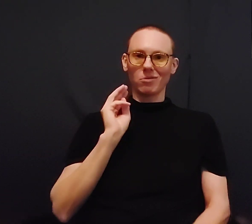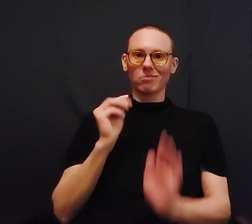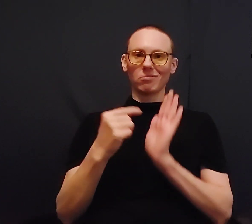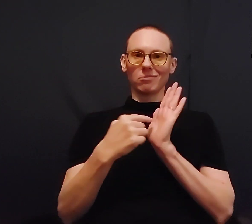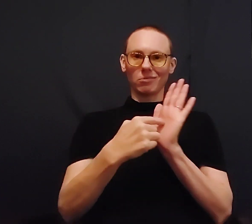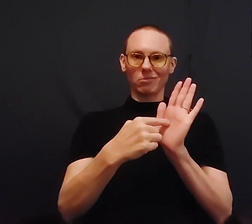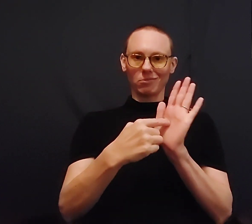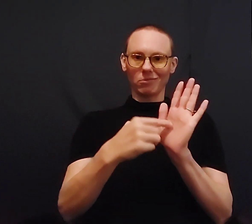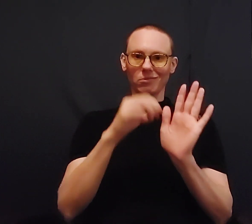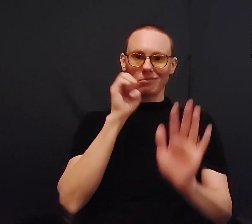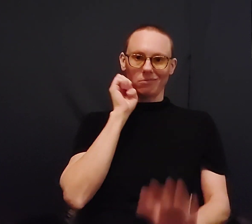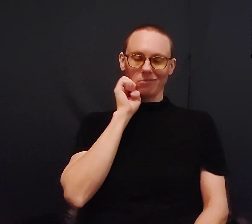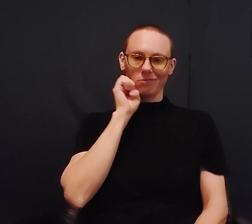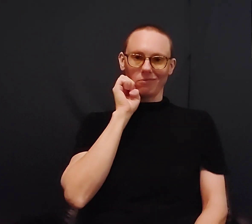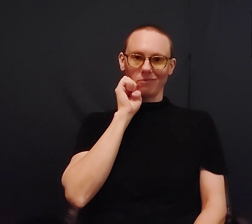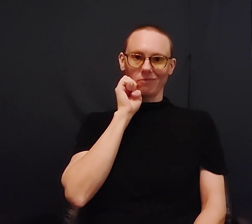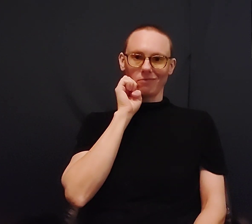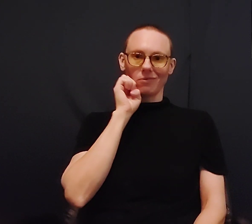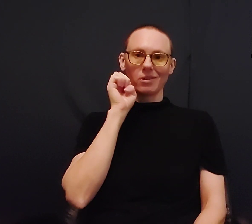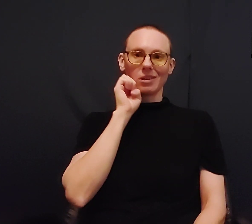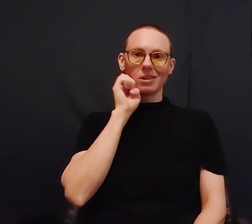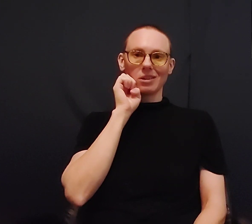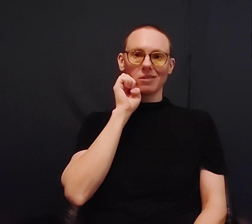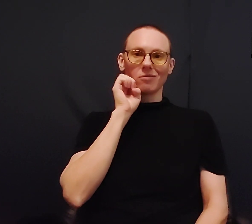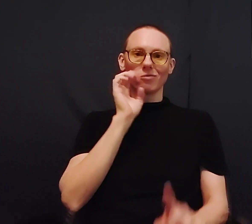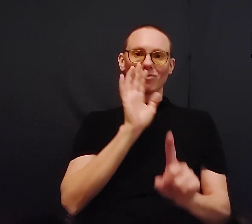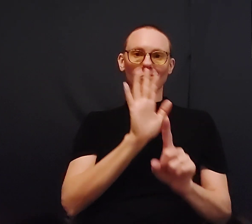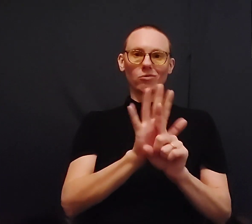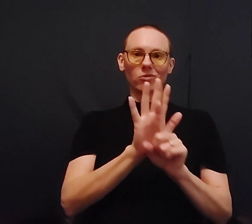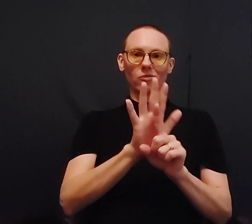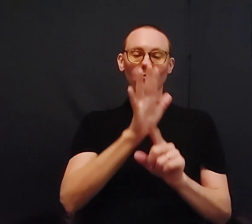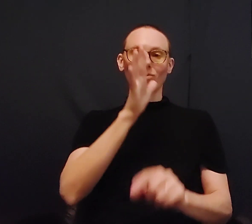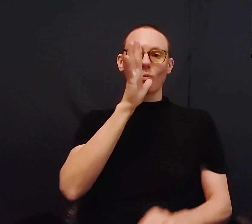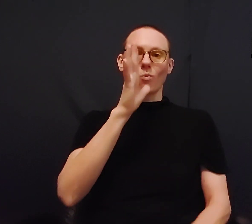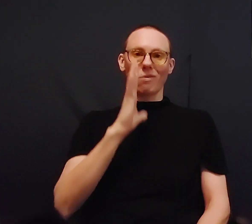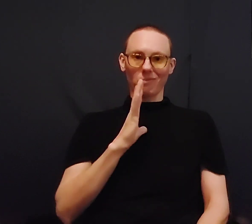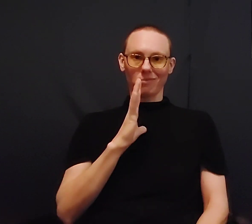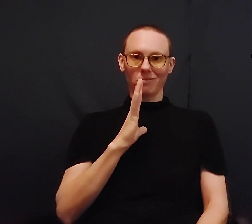Mary represents Eve. Eve herself is a woman.